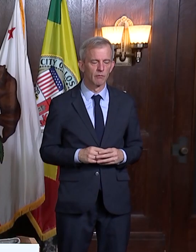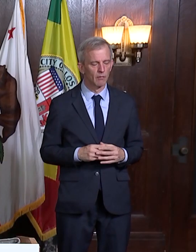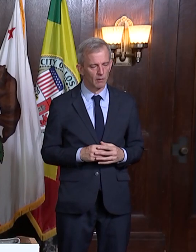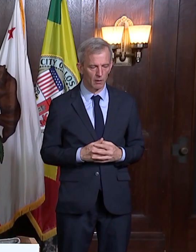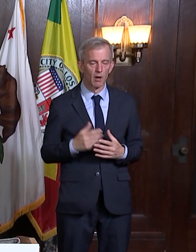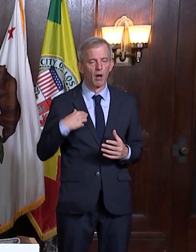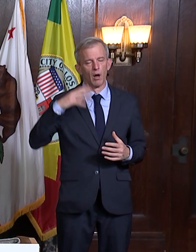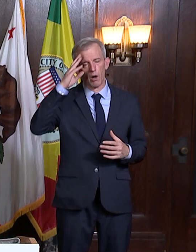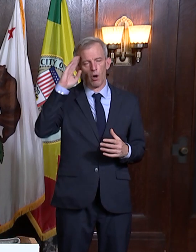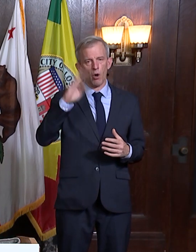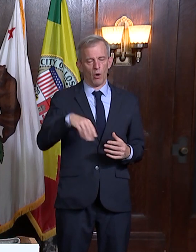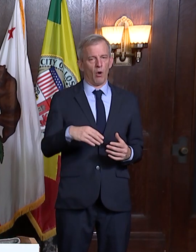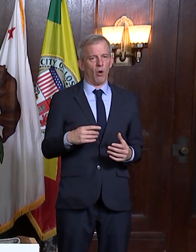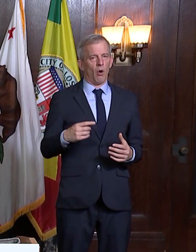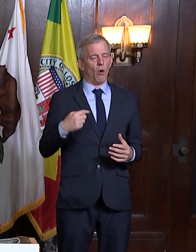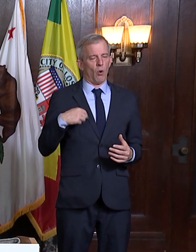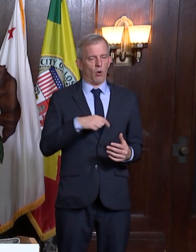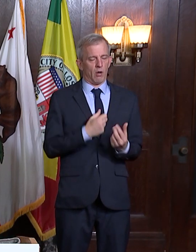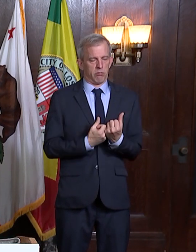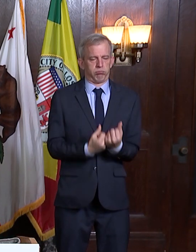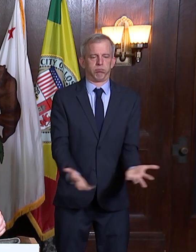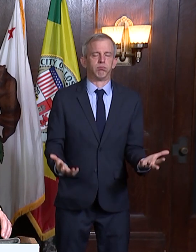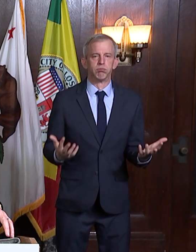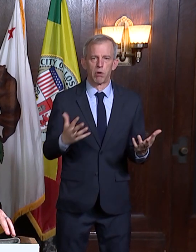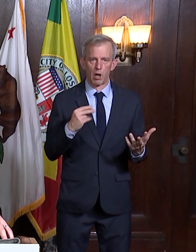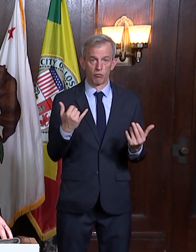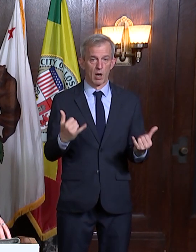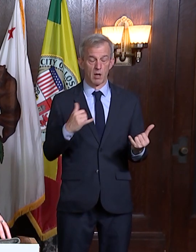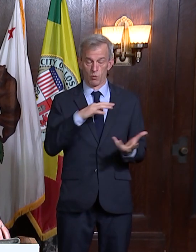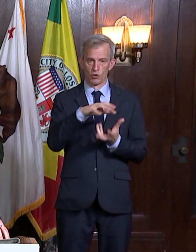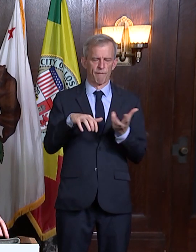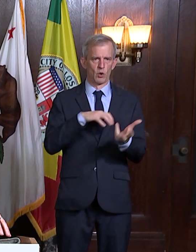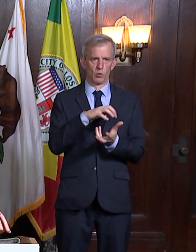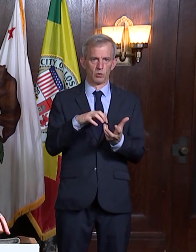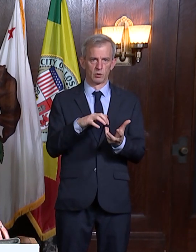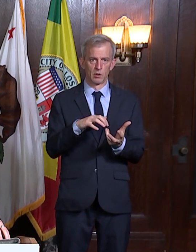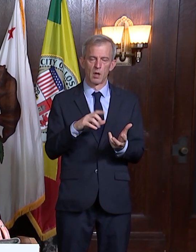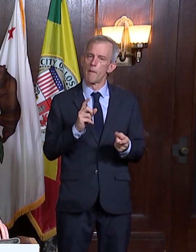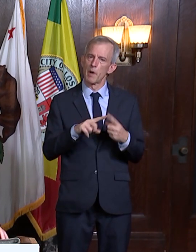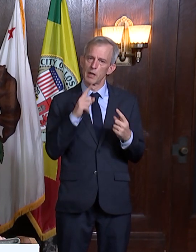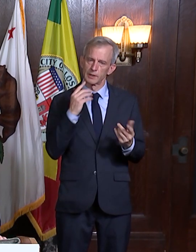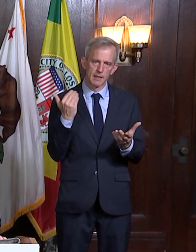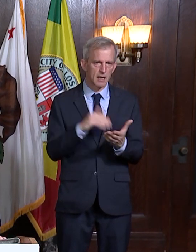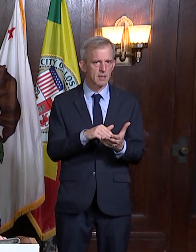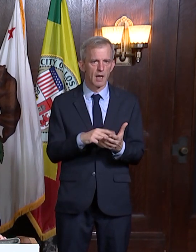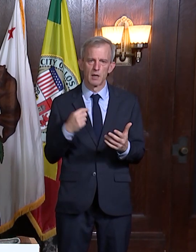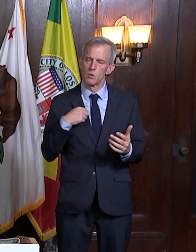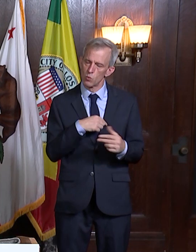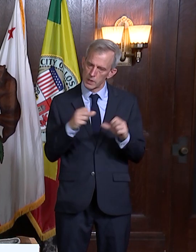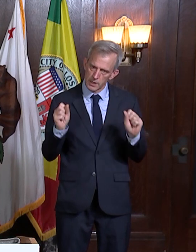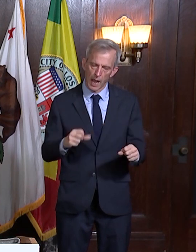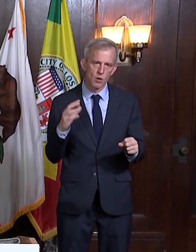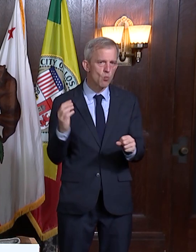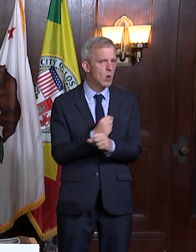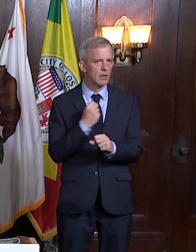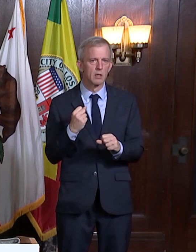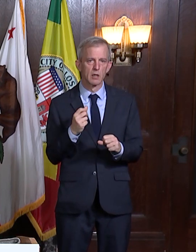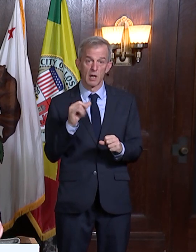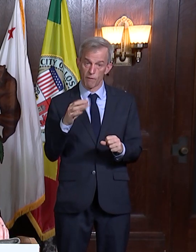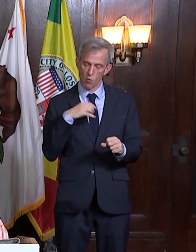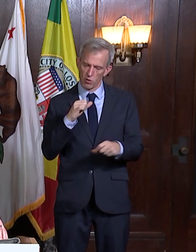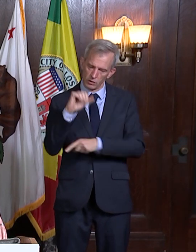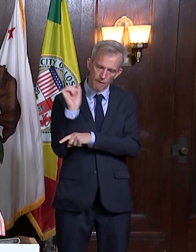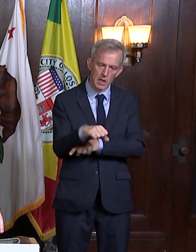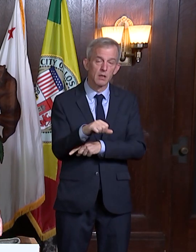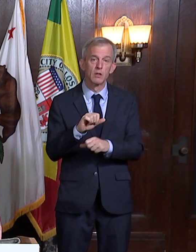exhausted. I know how confusing this moment still is. But I'll say it again, victory is at hand if we reach for it. If we want to defeat COVID, we